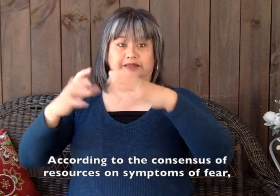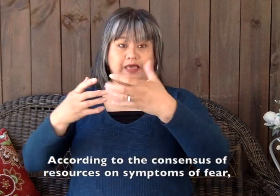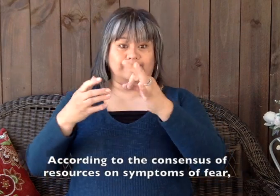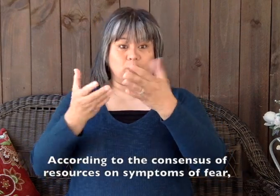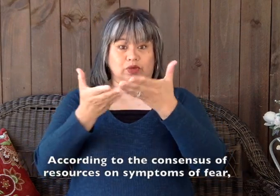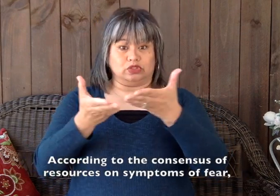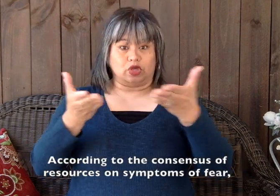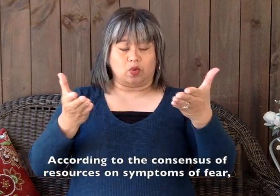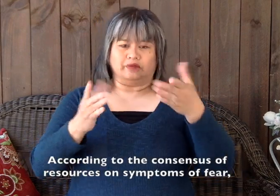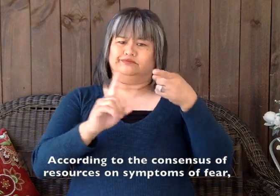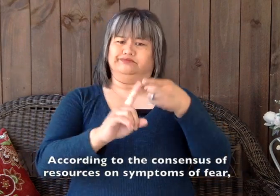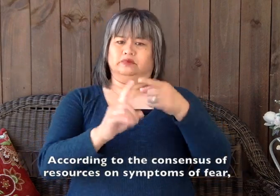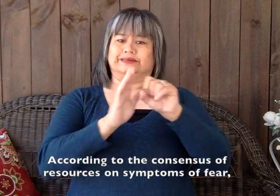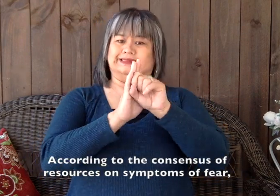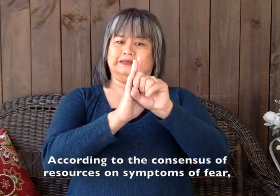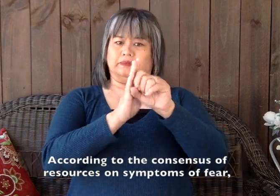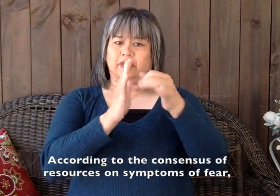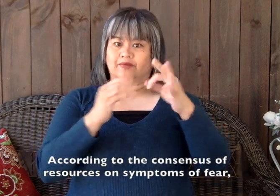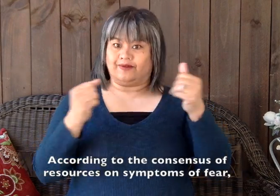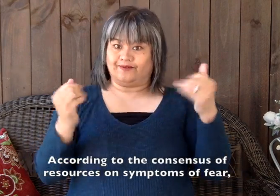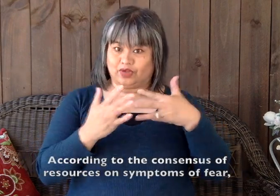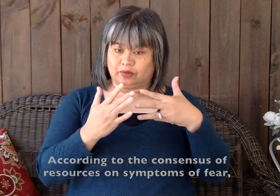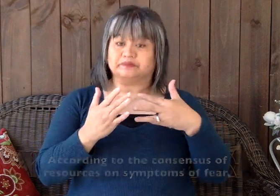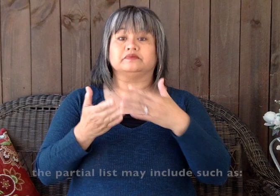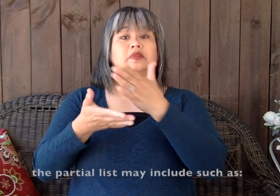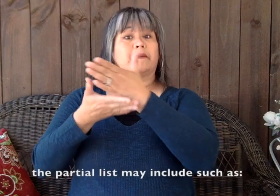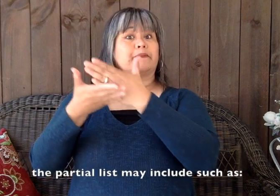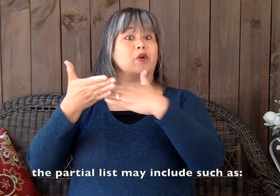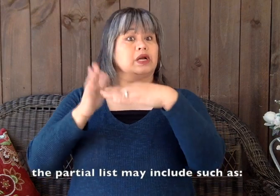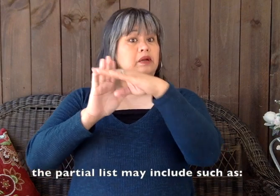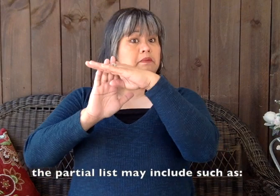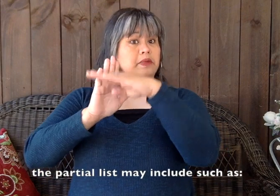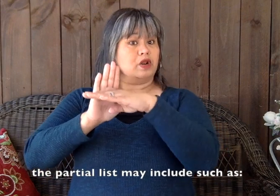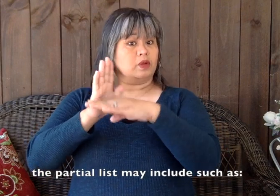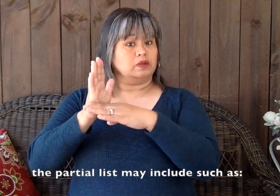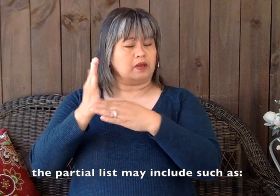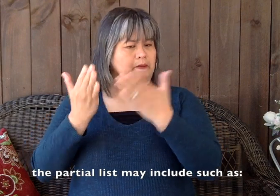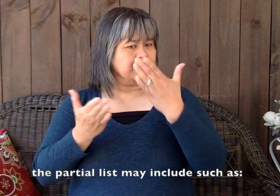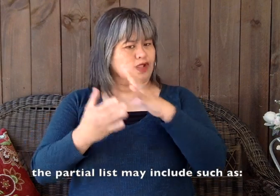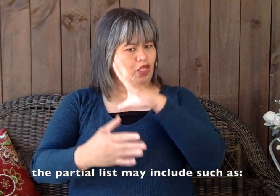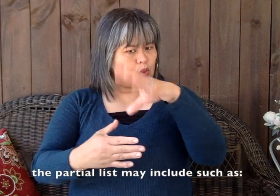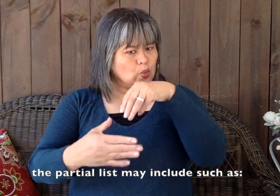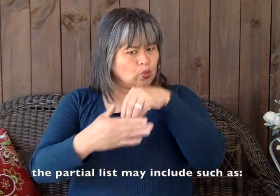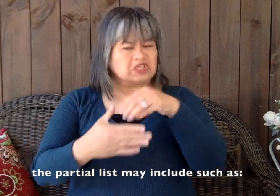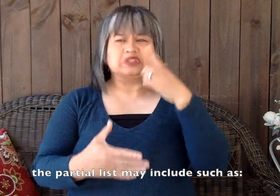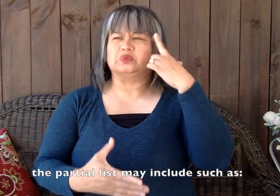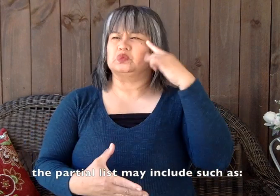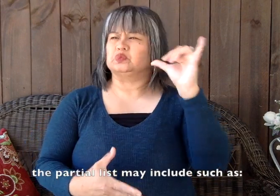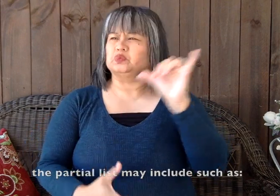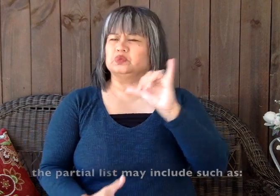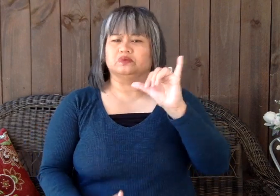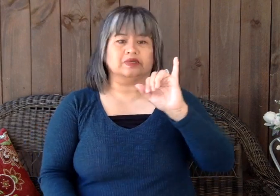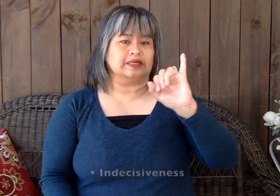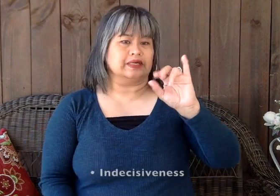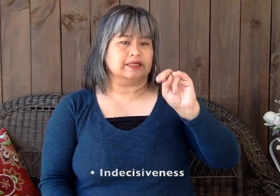According to the consensus of resources on symptoms of fear, the partial list may include such as